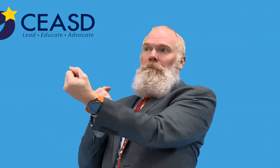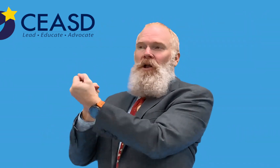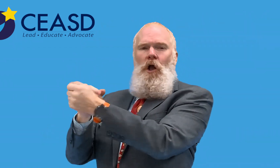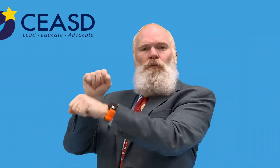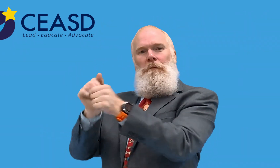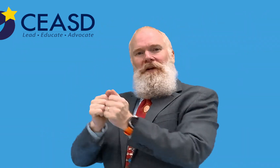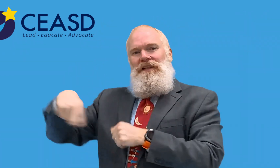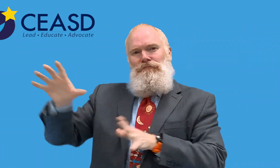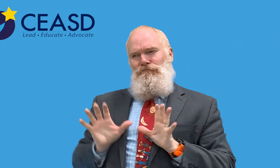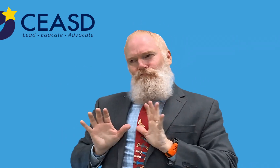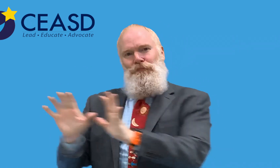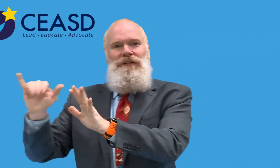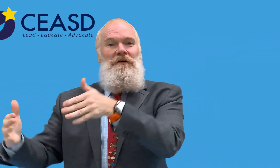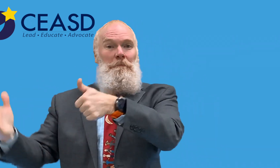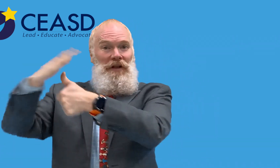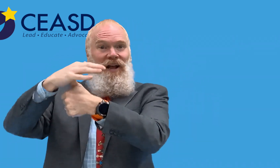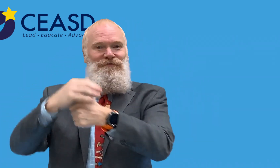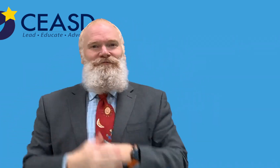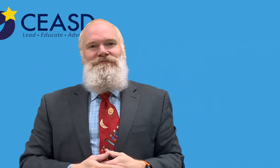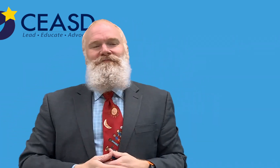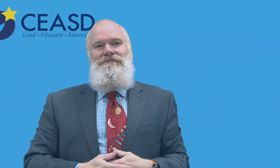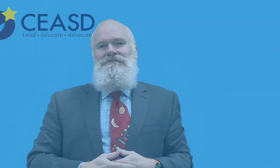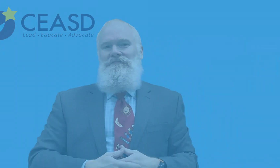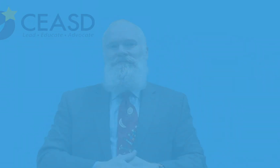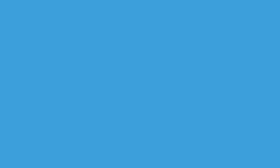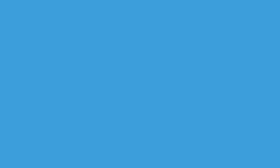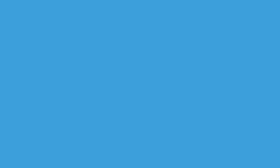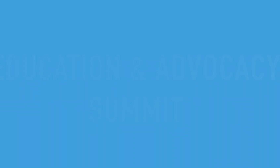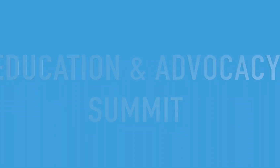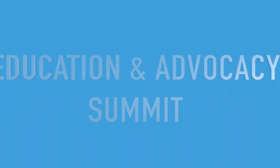5 priorities, and I believe that we will be able to support them in their mission going forward.